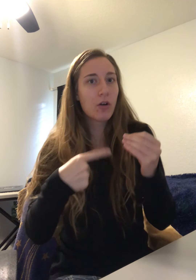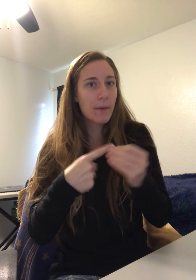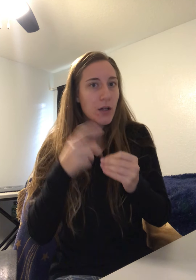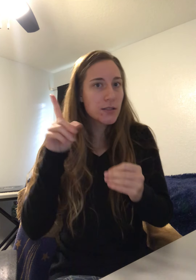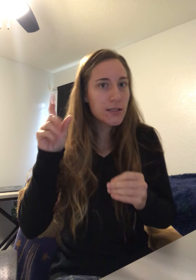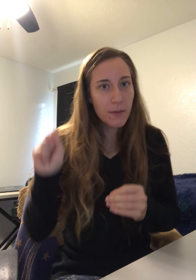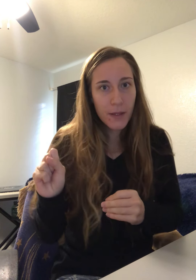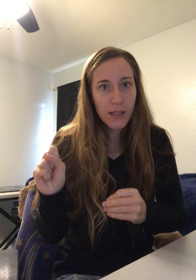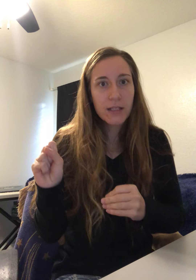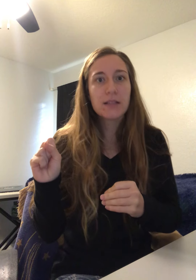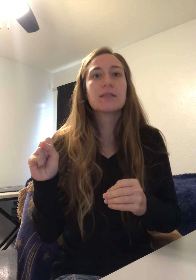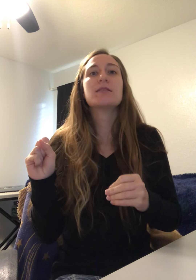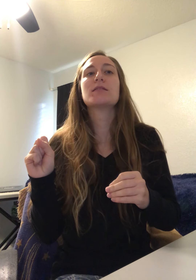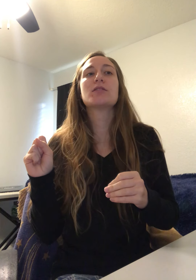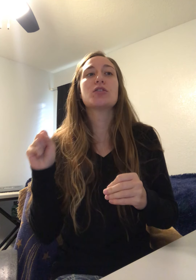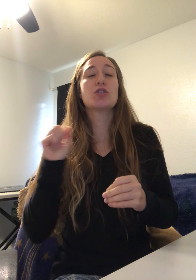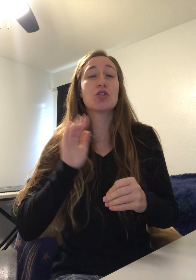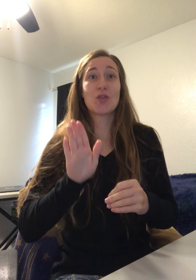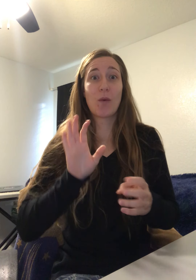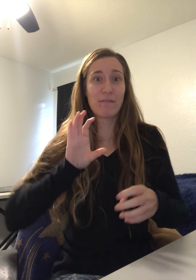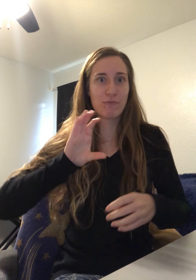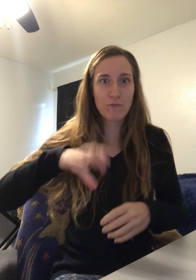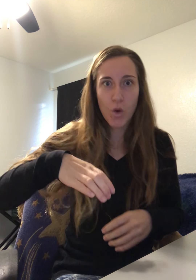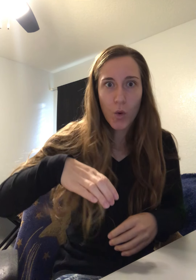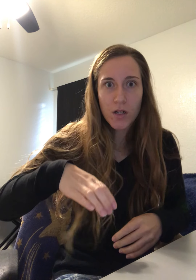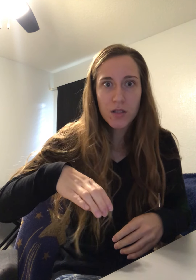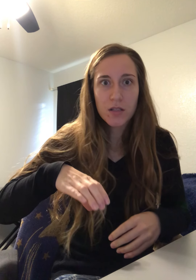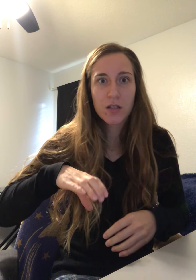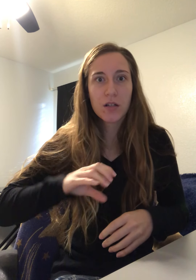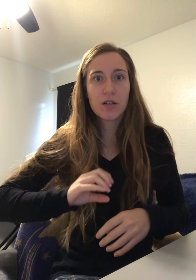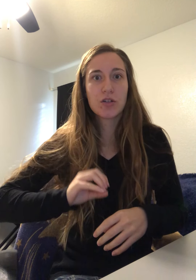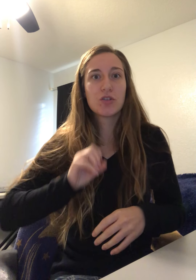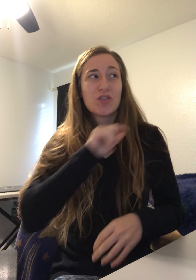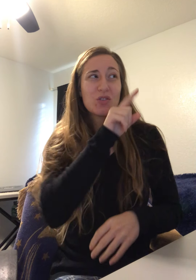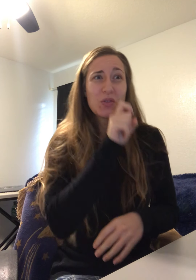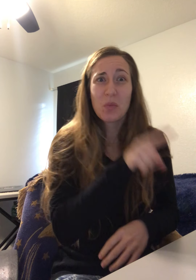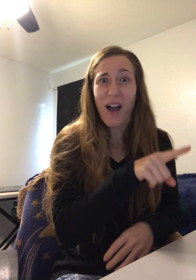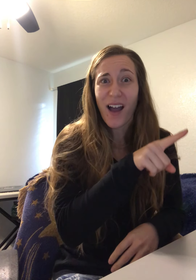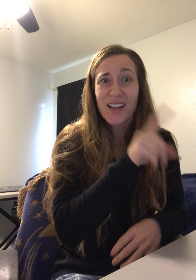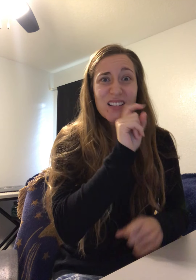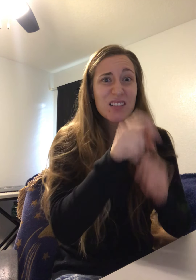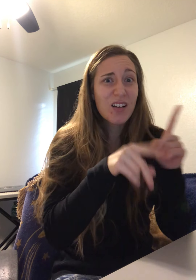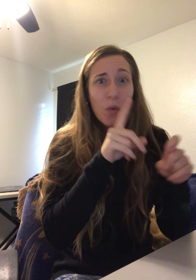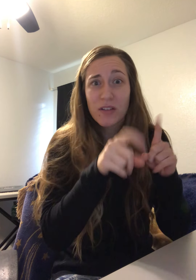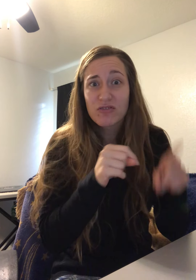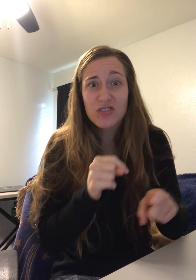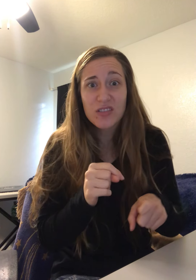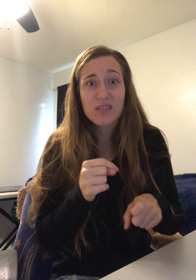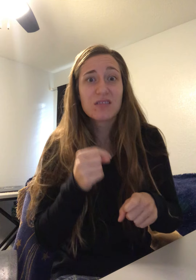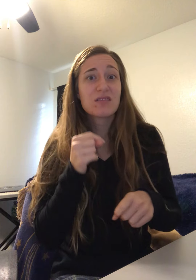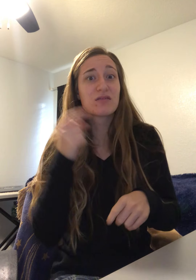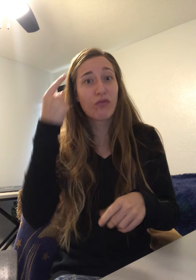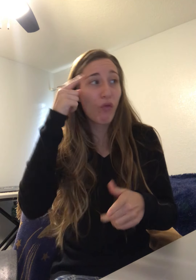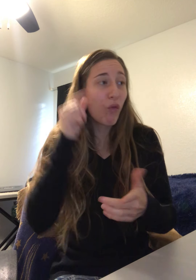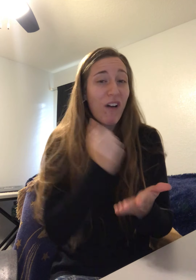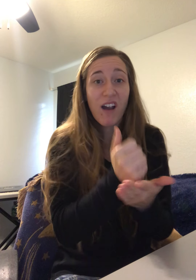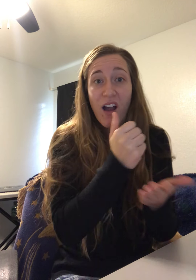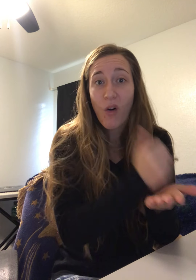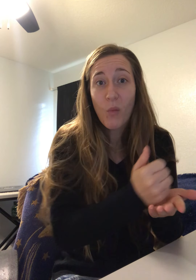forced to reach out to other parents and other families who have a similar diagnosis or experience. And so there's